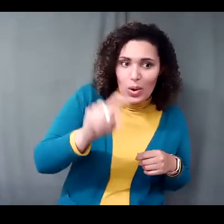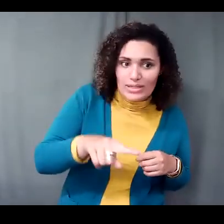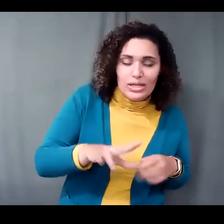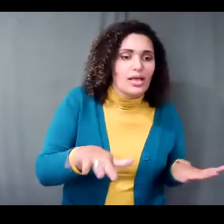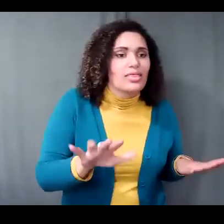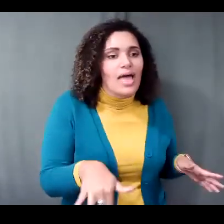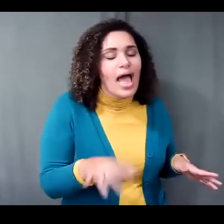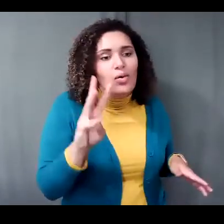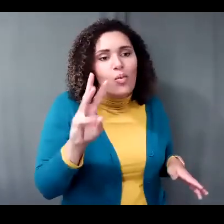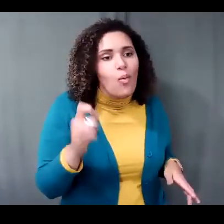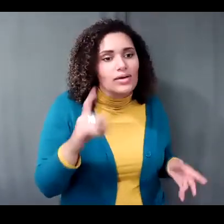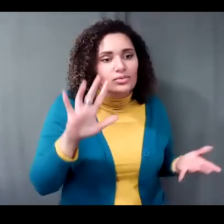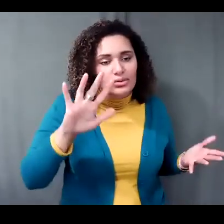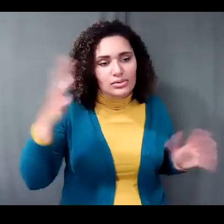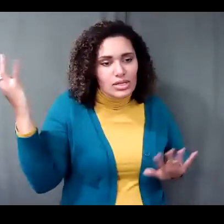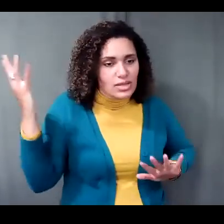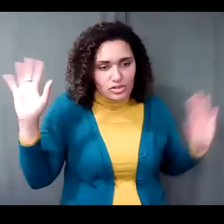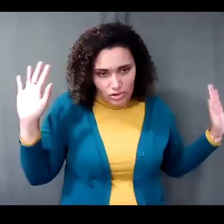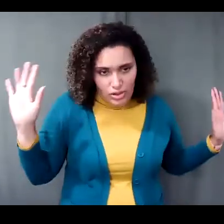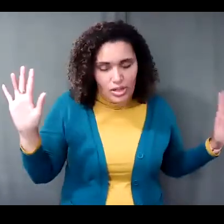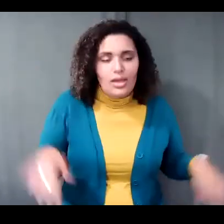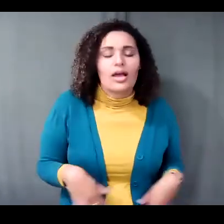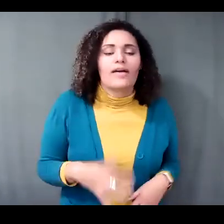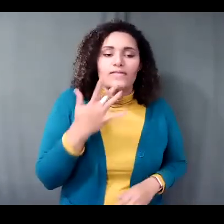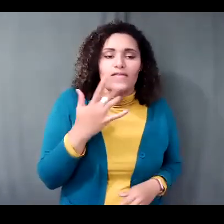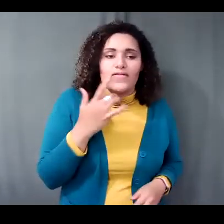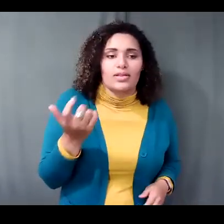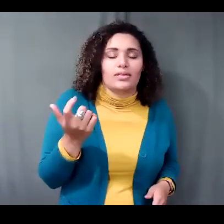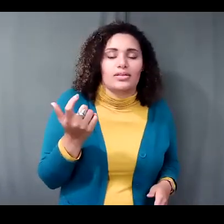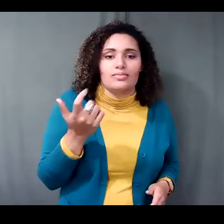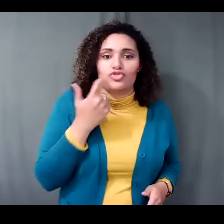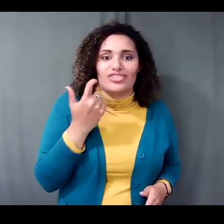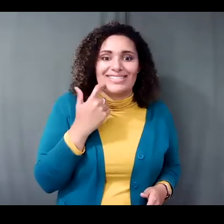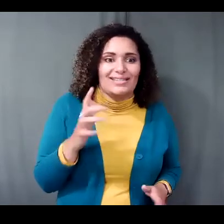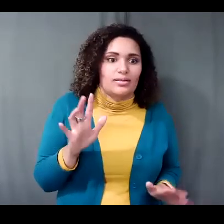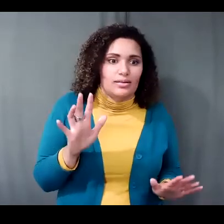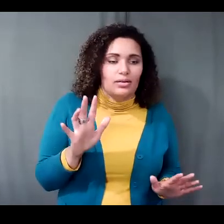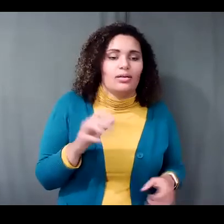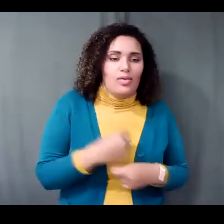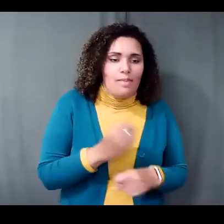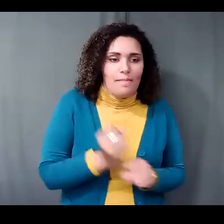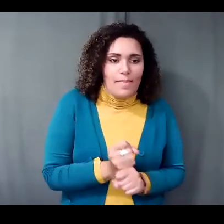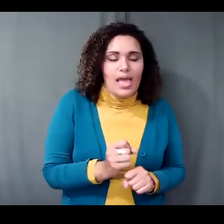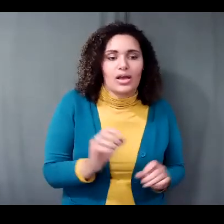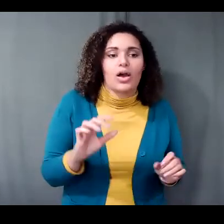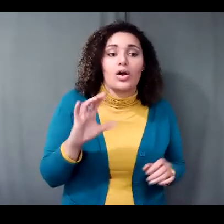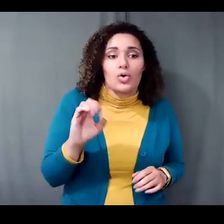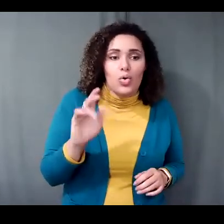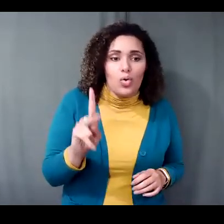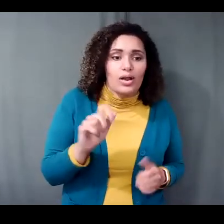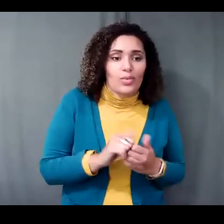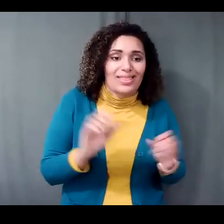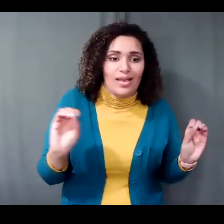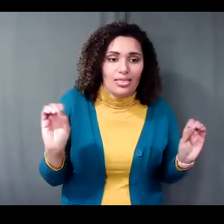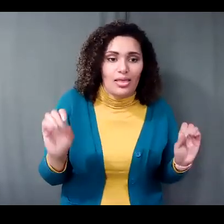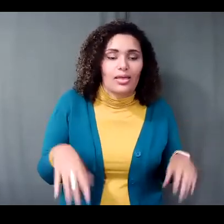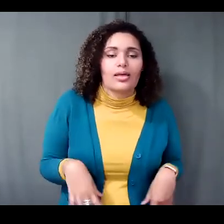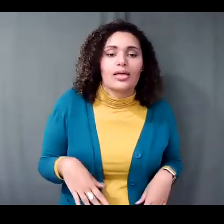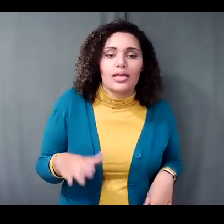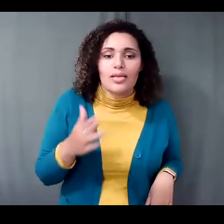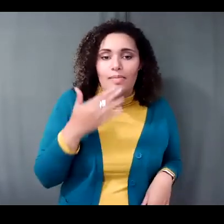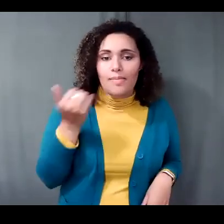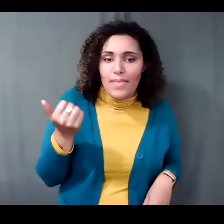amount, put it on a shelf, drink a small amount later. Right. Keep drinking it for as long as you want. The rubies are usually I don't know.